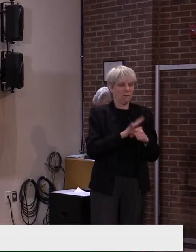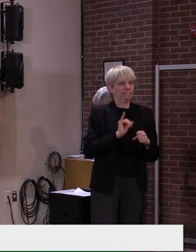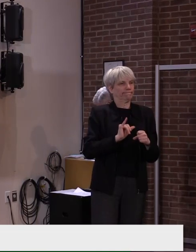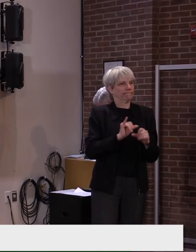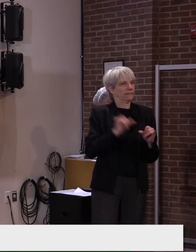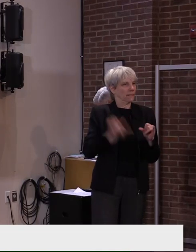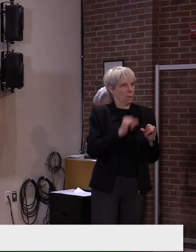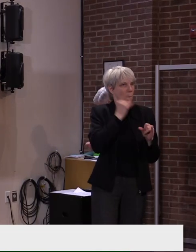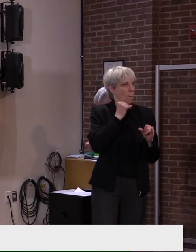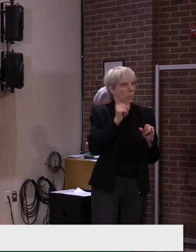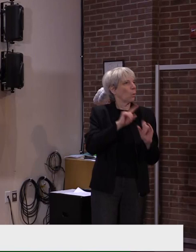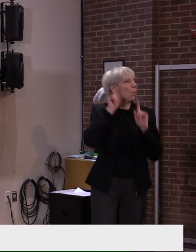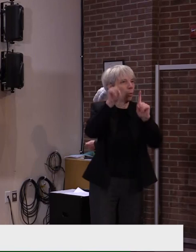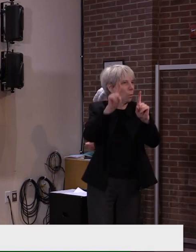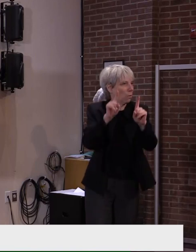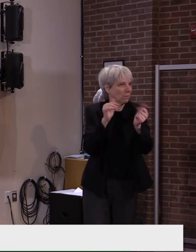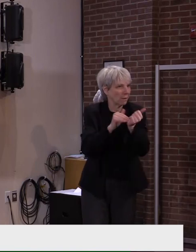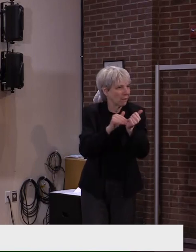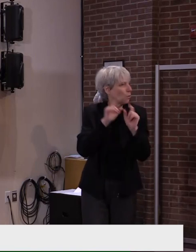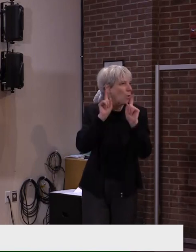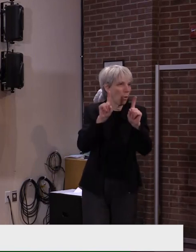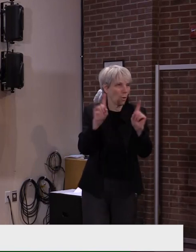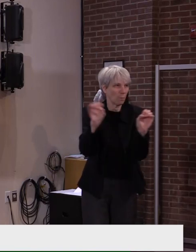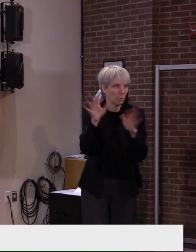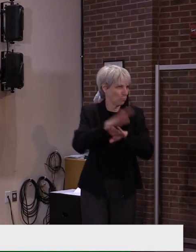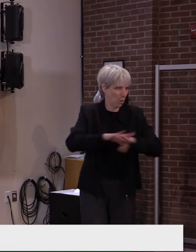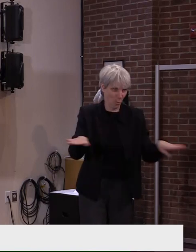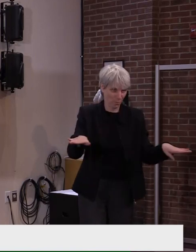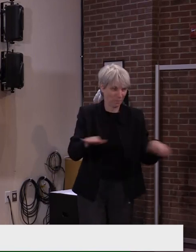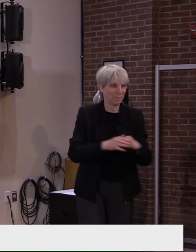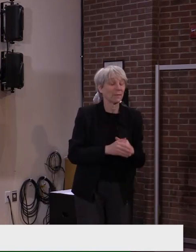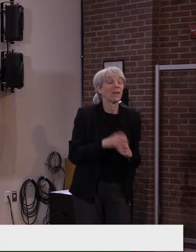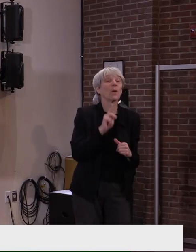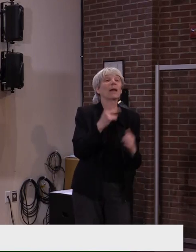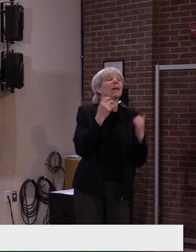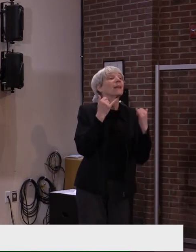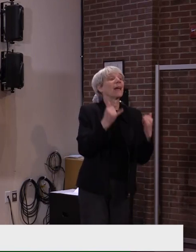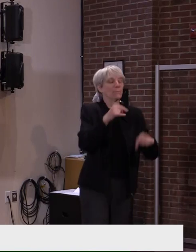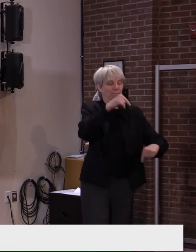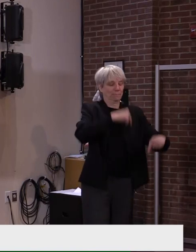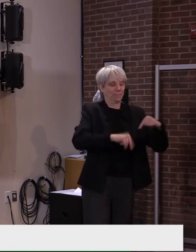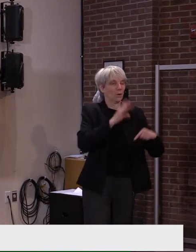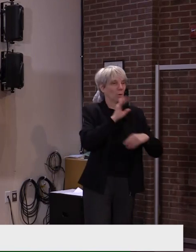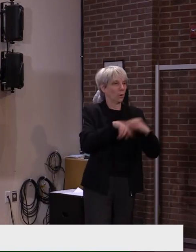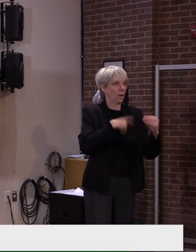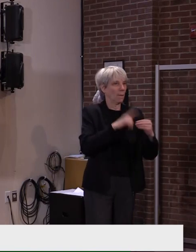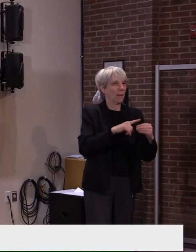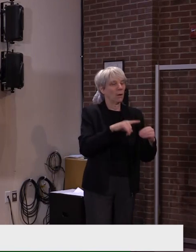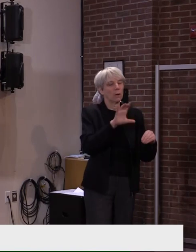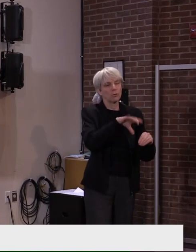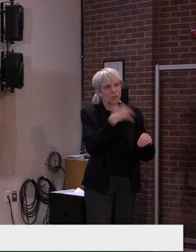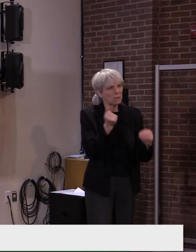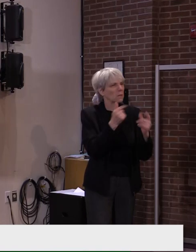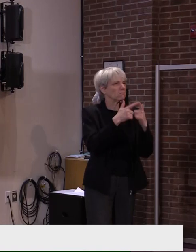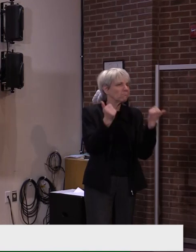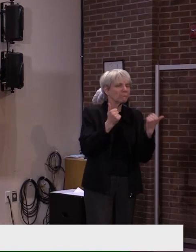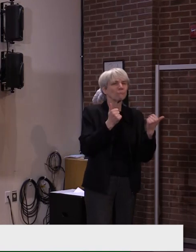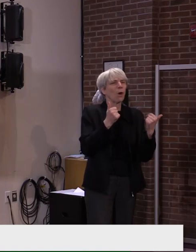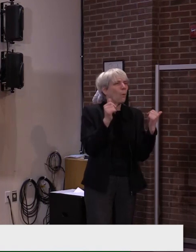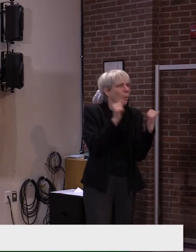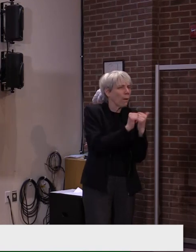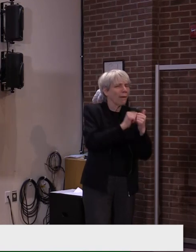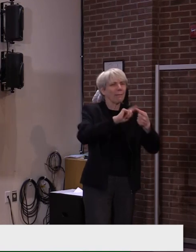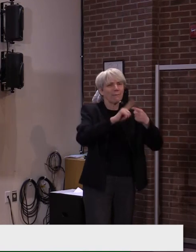This brings us back to the holidays. Many of you have been enjoying the season with friends and families. Unfortunately, a reality